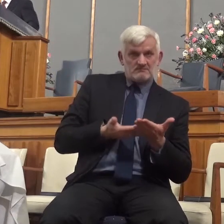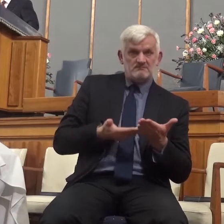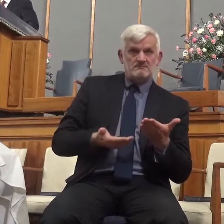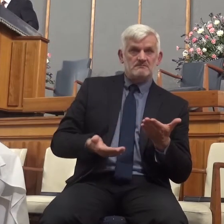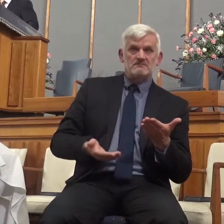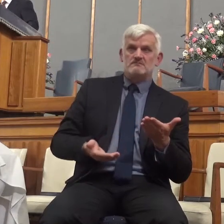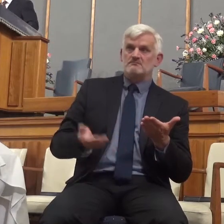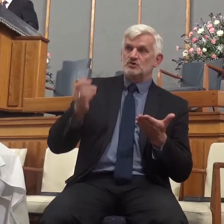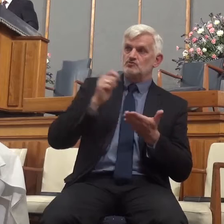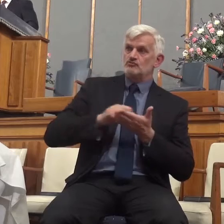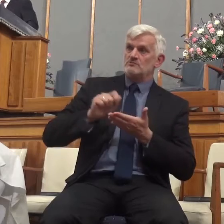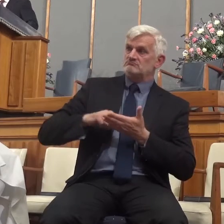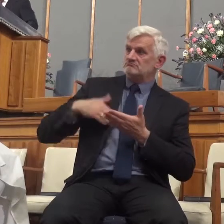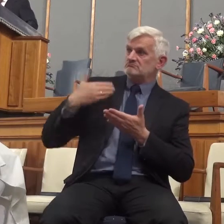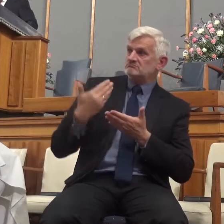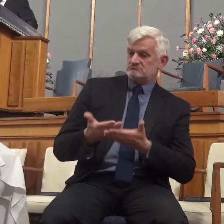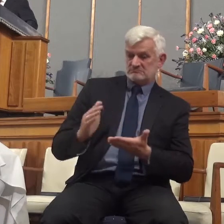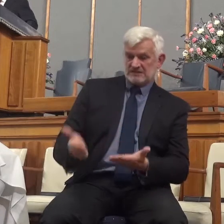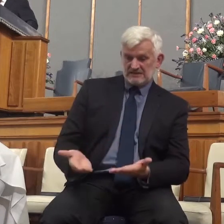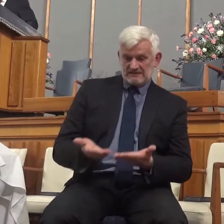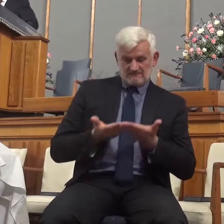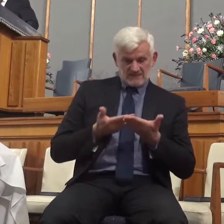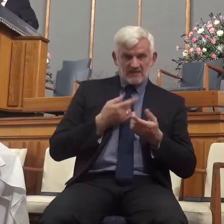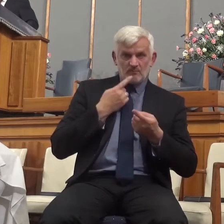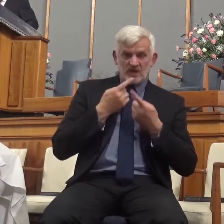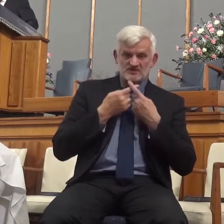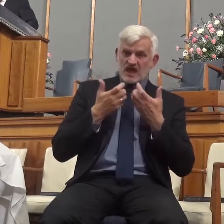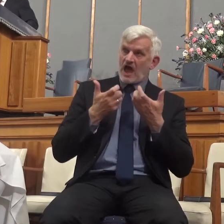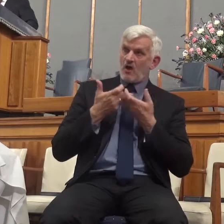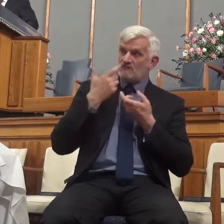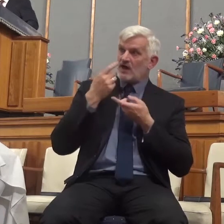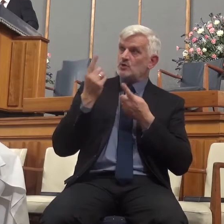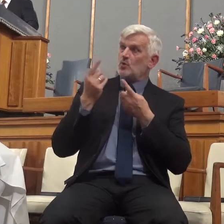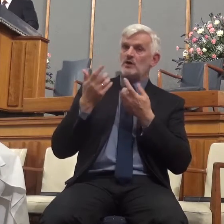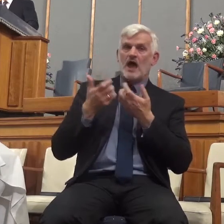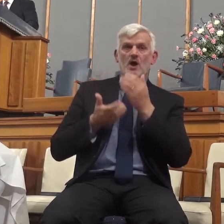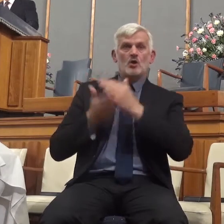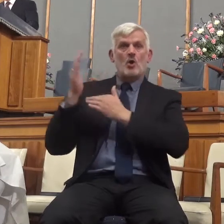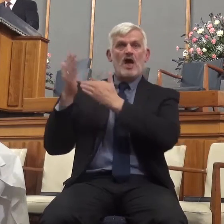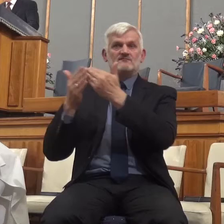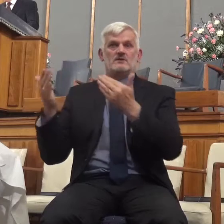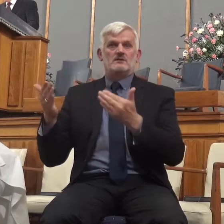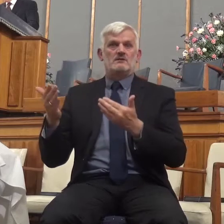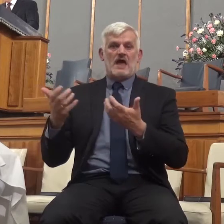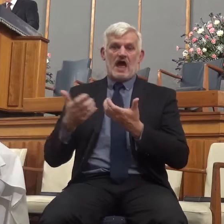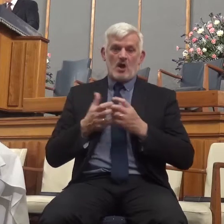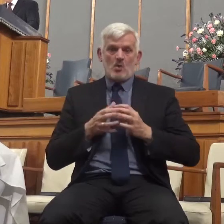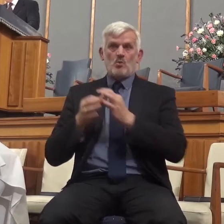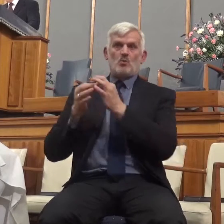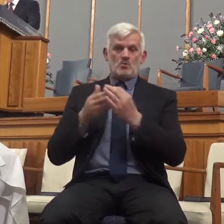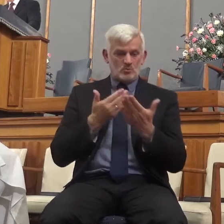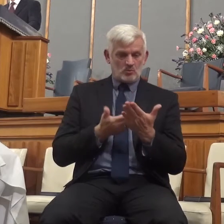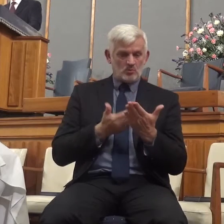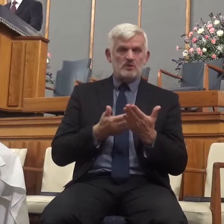the ages, that can give us the way to heaven and forgiveness and reconciliation with